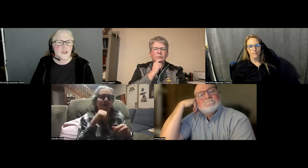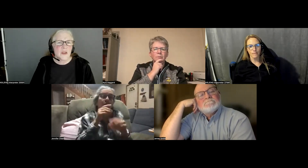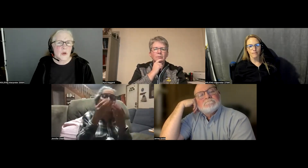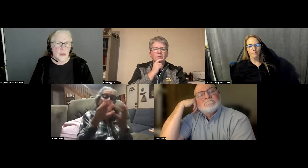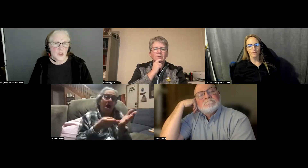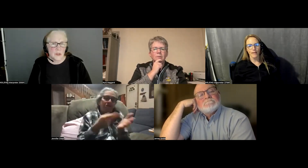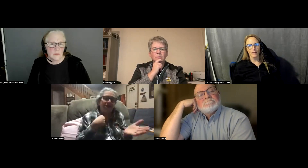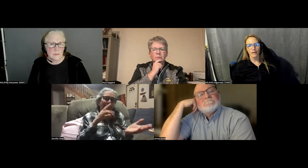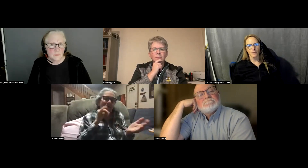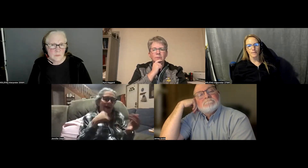I just have one question.